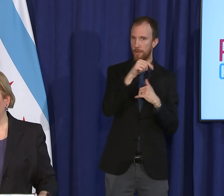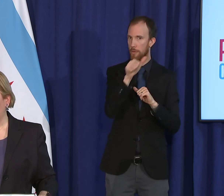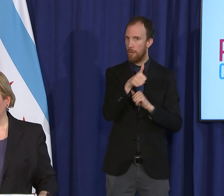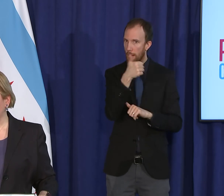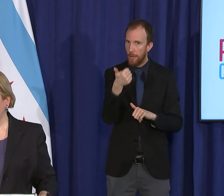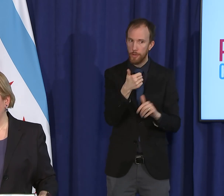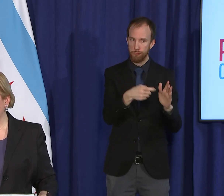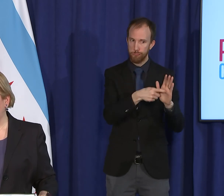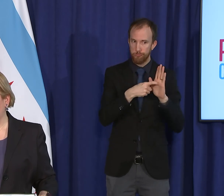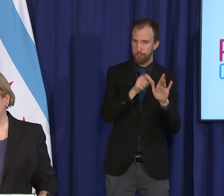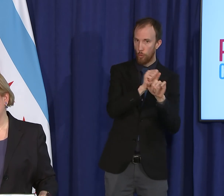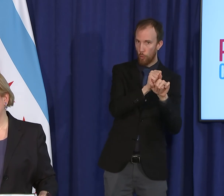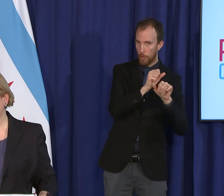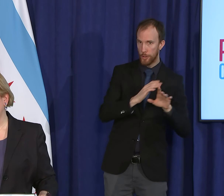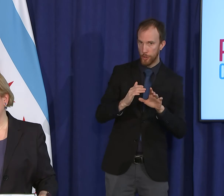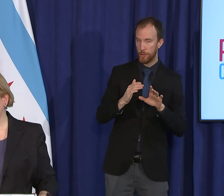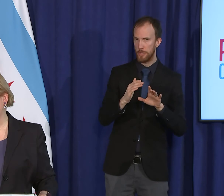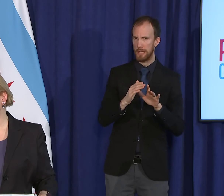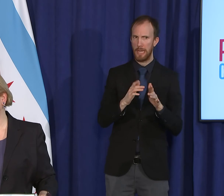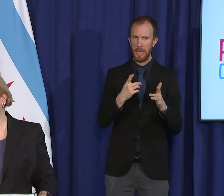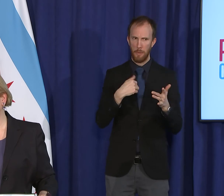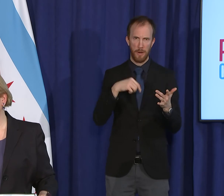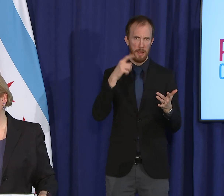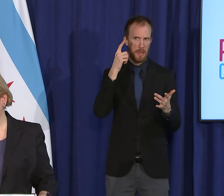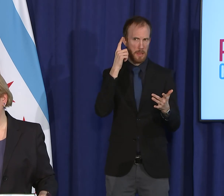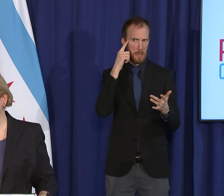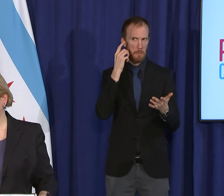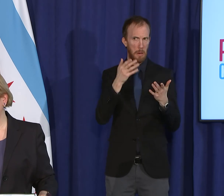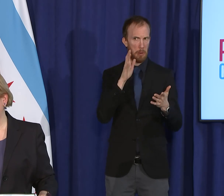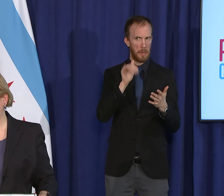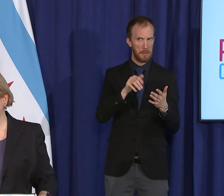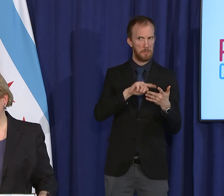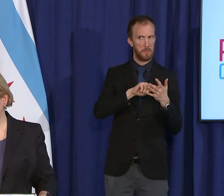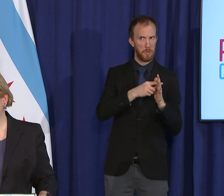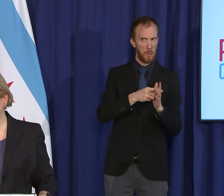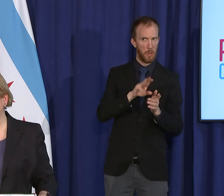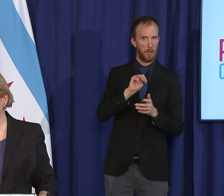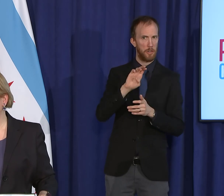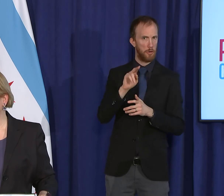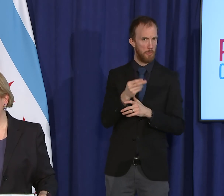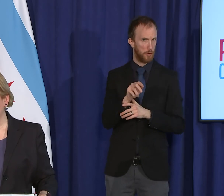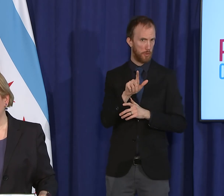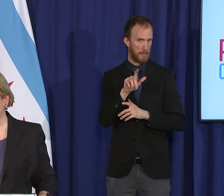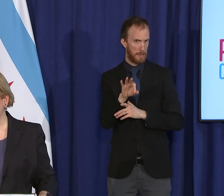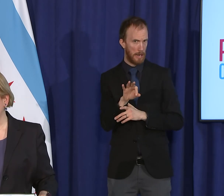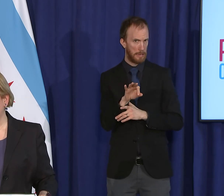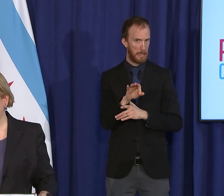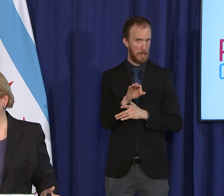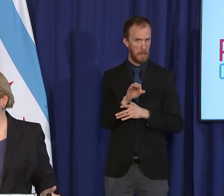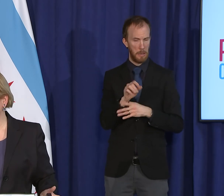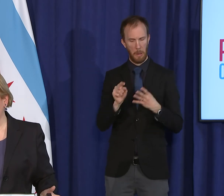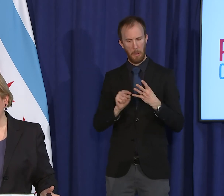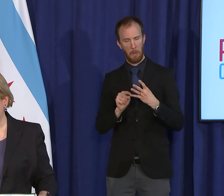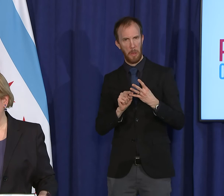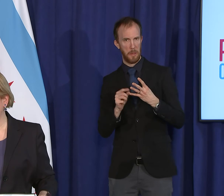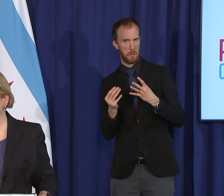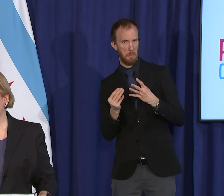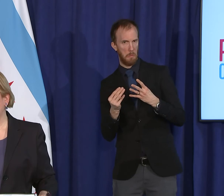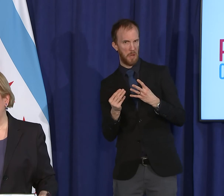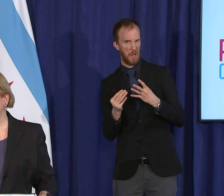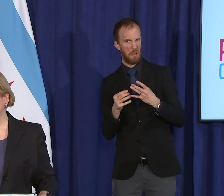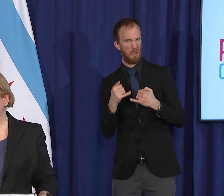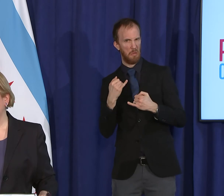been estimating that that would come starting approximately March 29th, that last Monday in March. We'll make adjustments to that, as we always